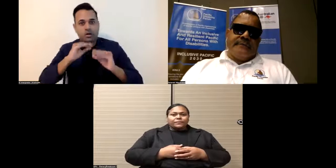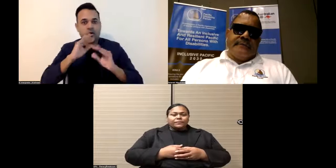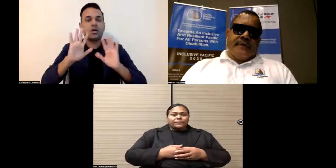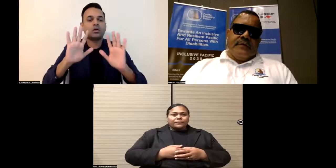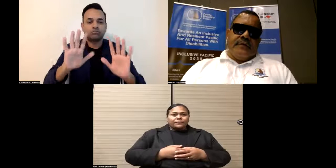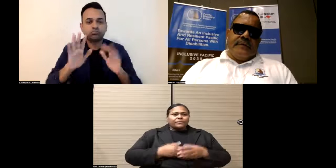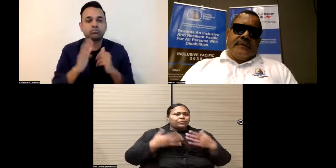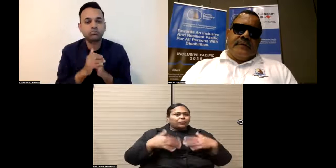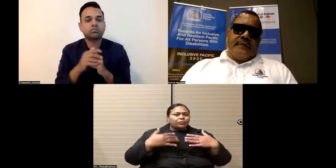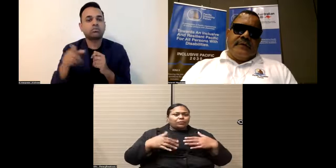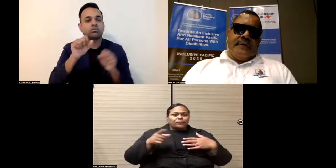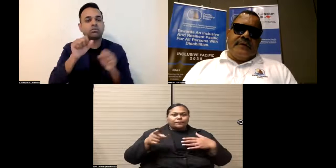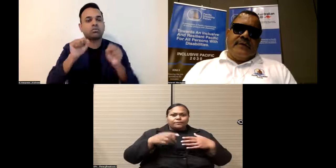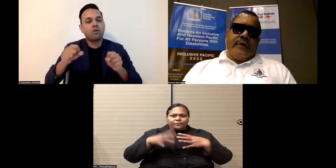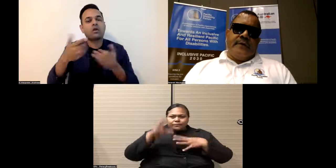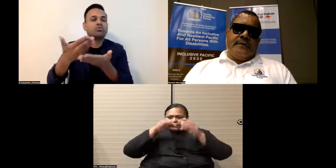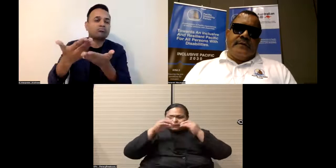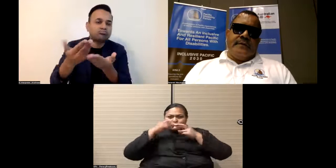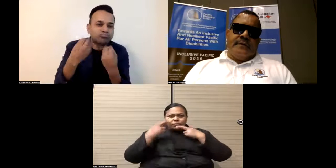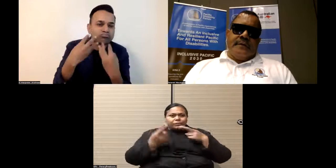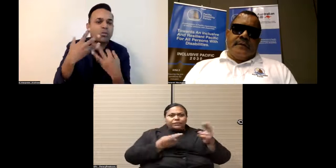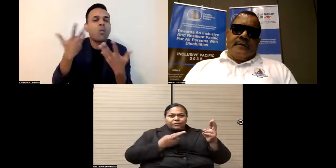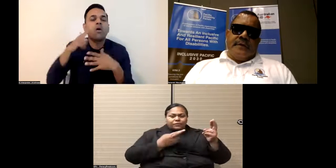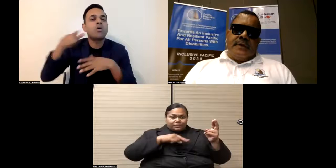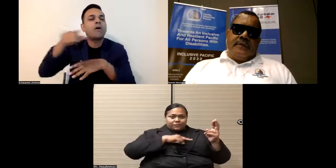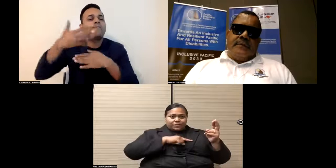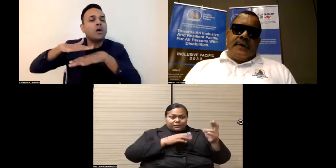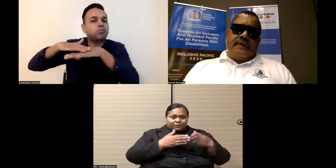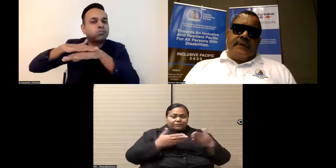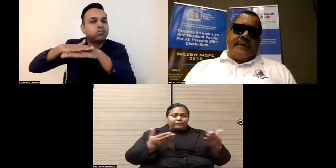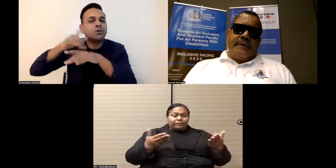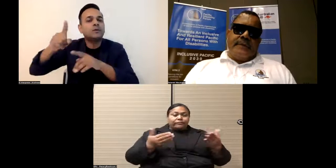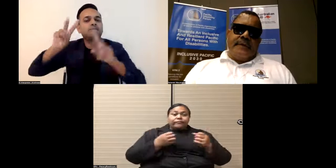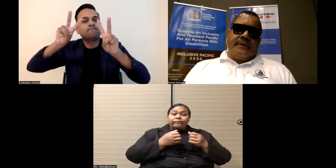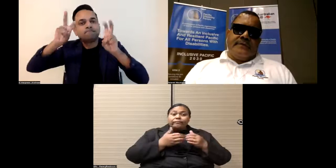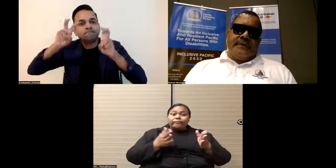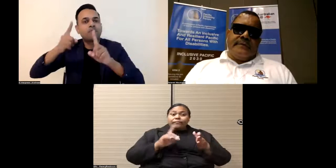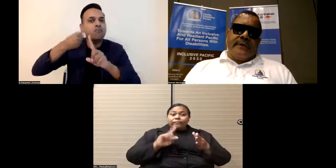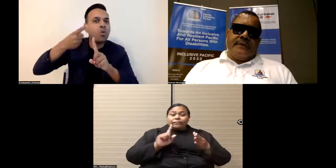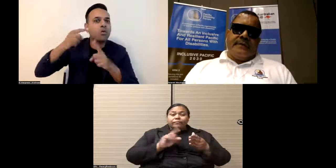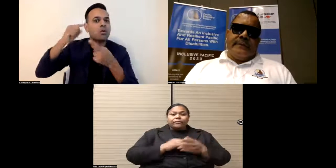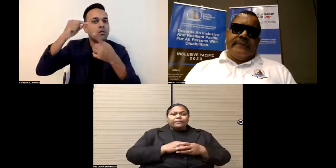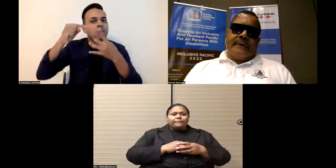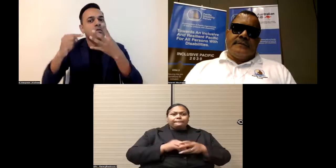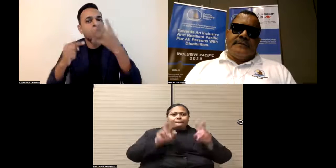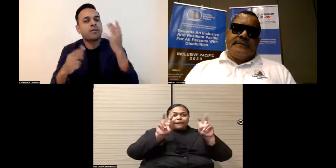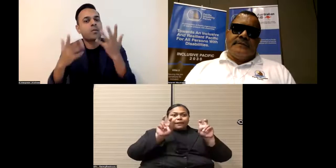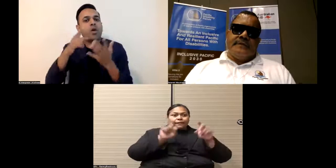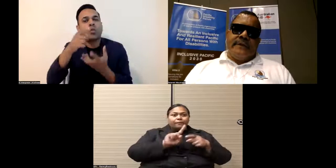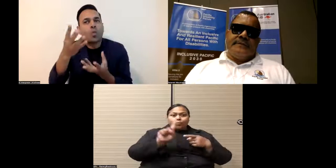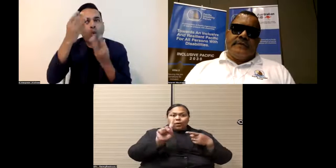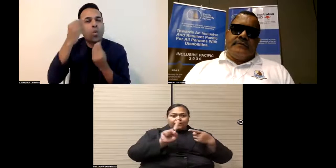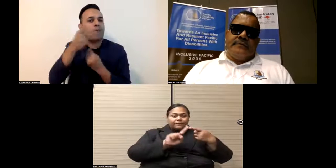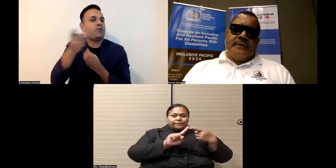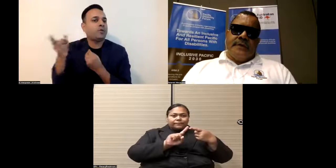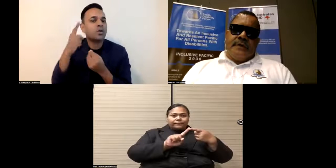begin with the theme one. And I would like to welcome the Executive Director of the Pacific Islands